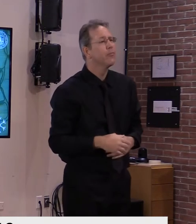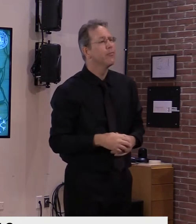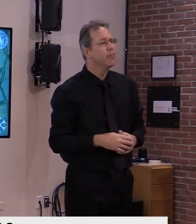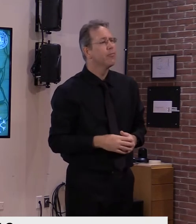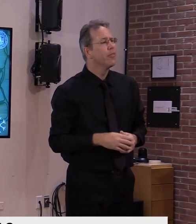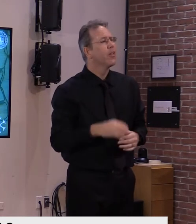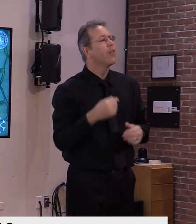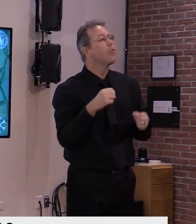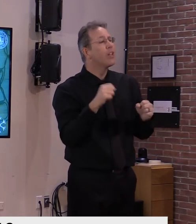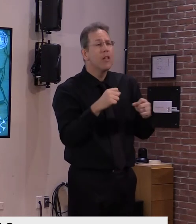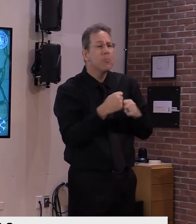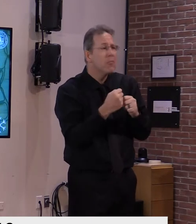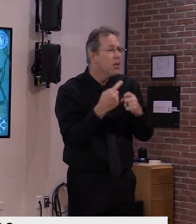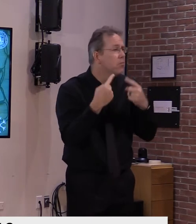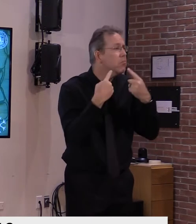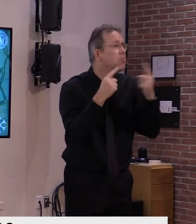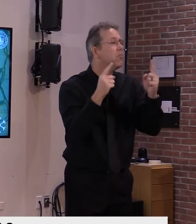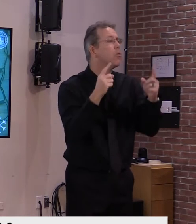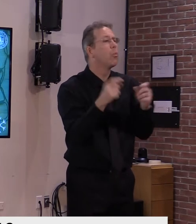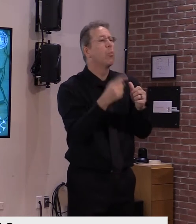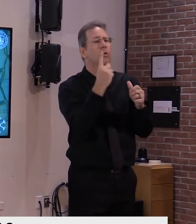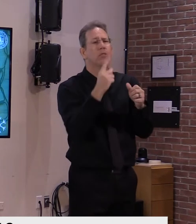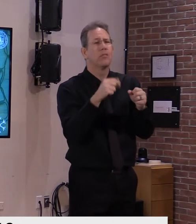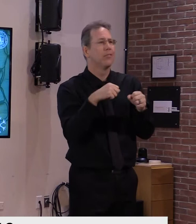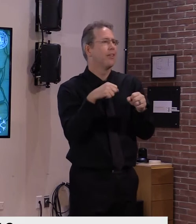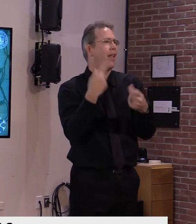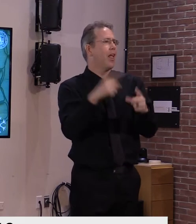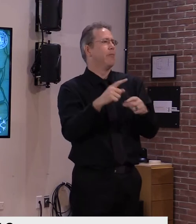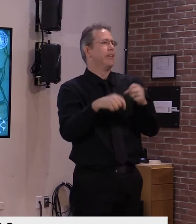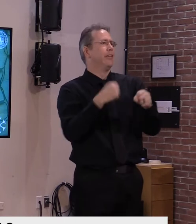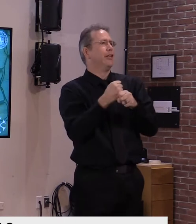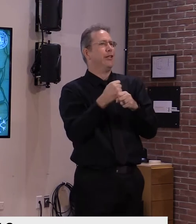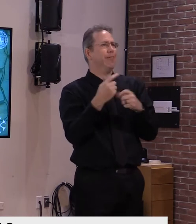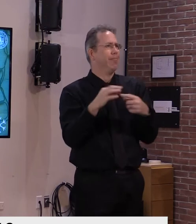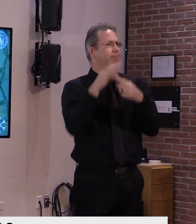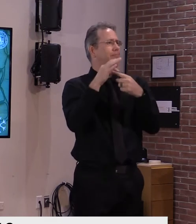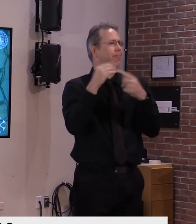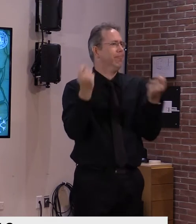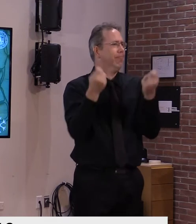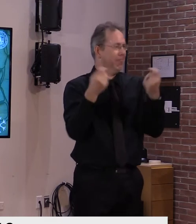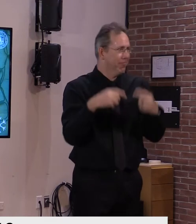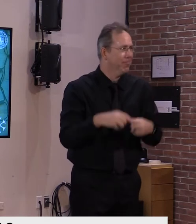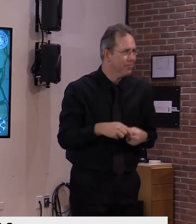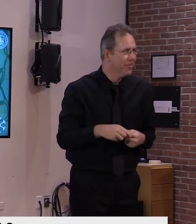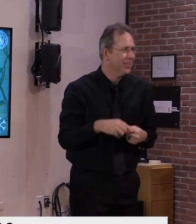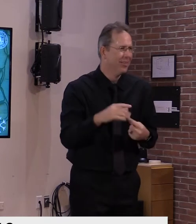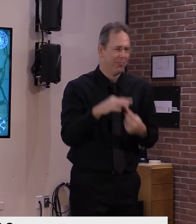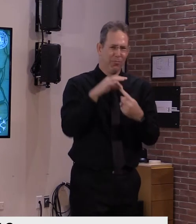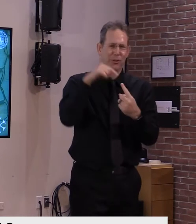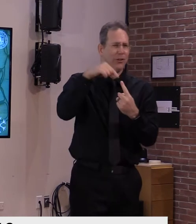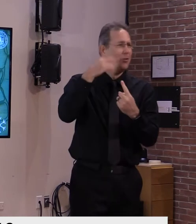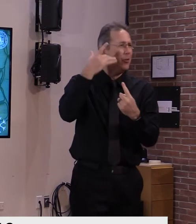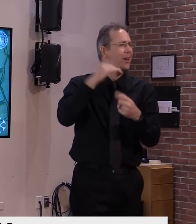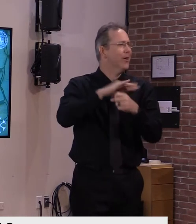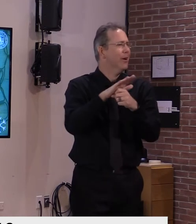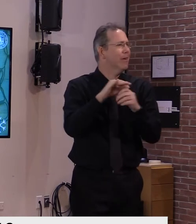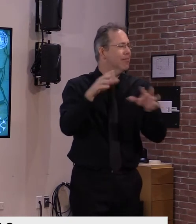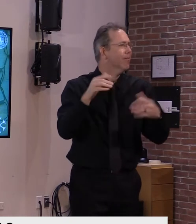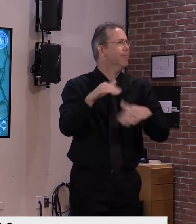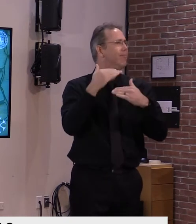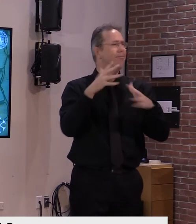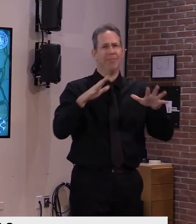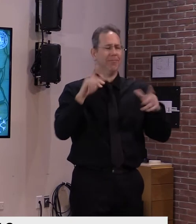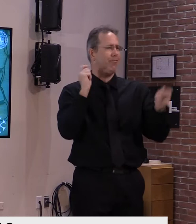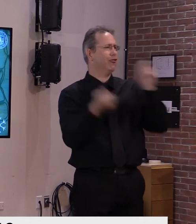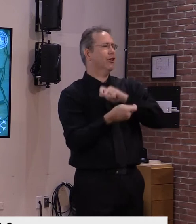a once-in-a-century pandemic holiday season a truly unique and memorable one for our kids in